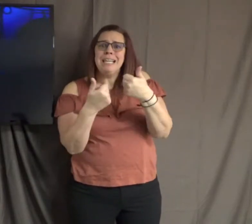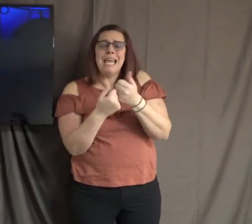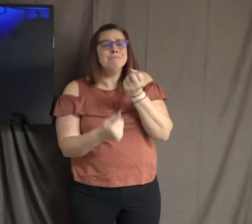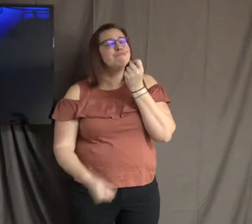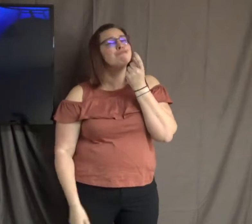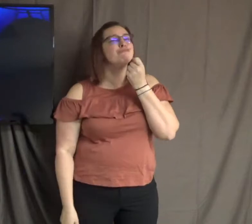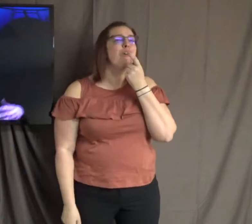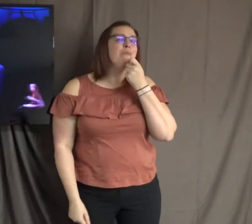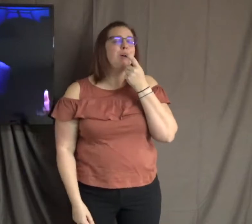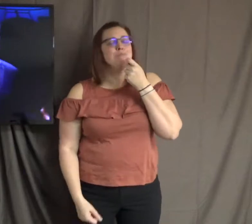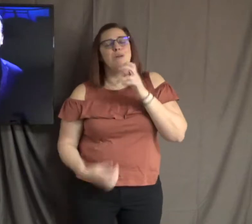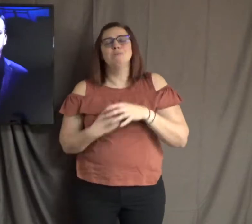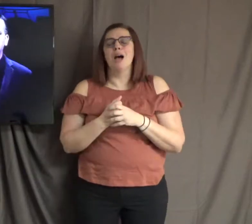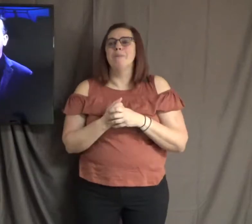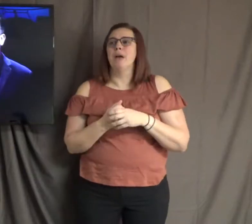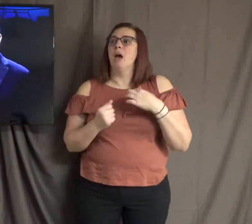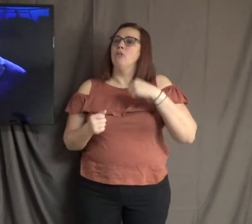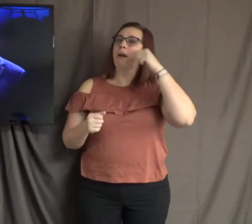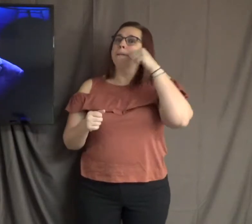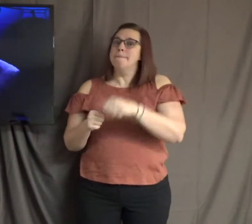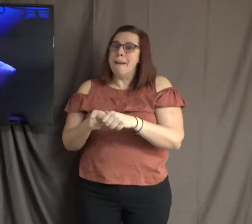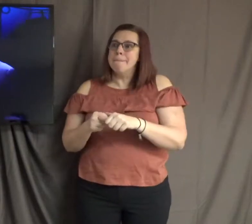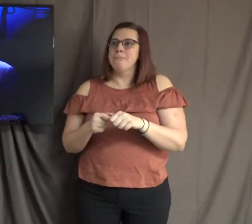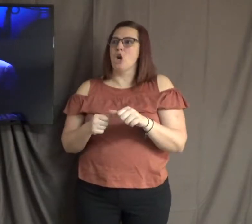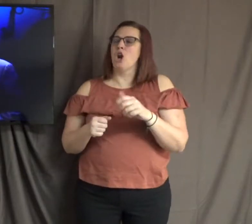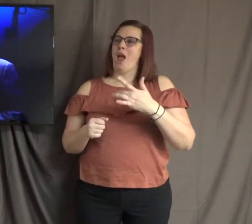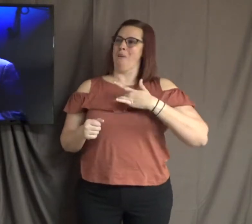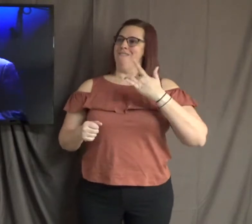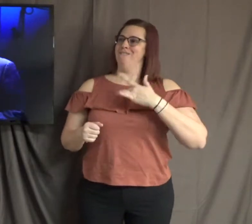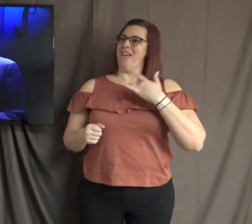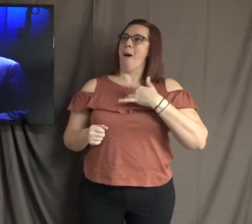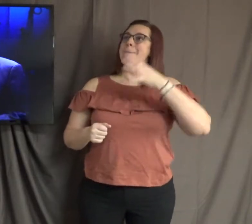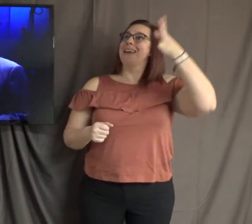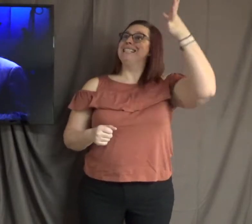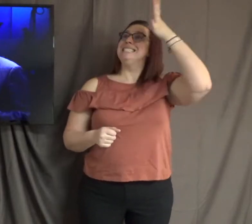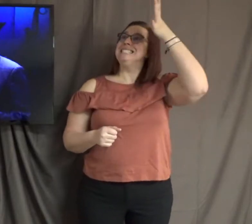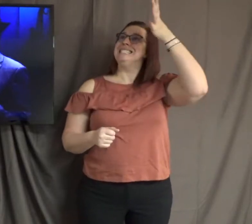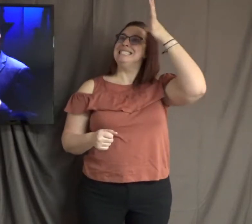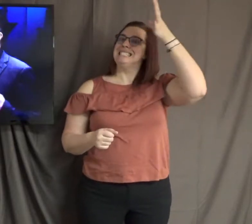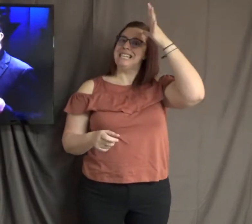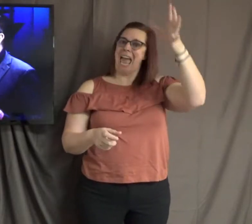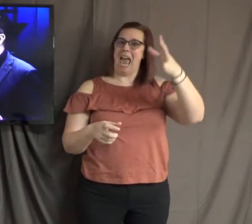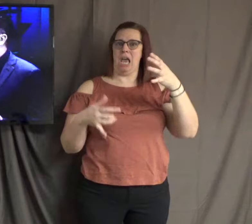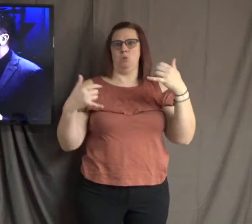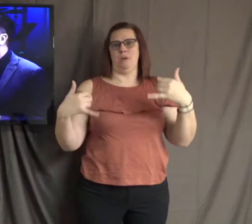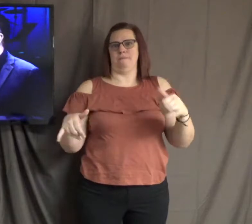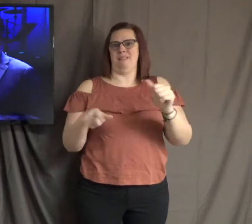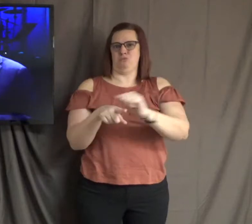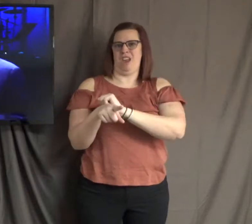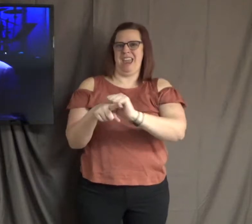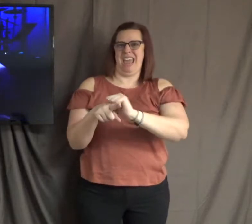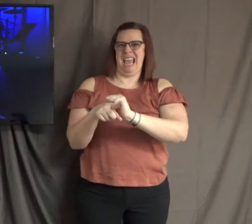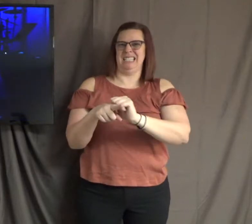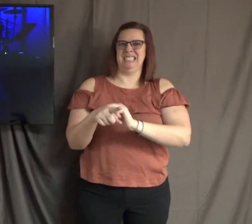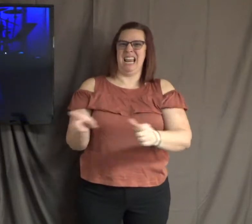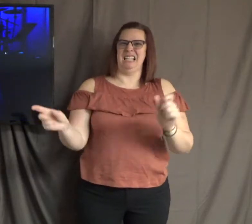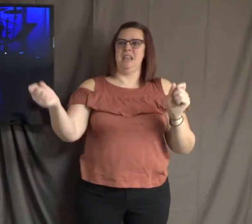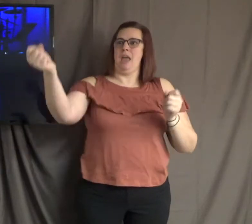felt to have my dad hit me fly balls at the school across the street. It came back.